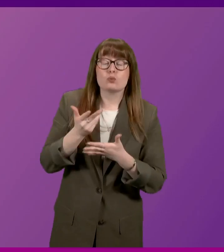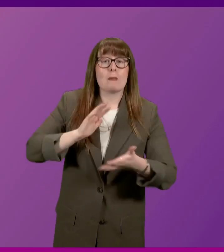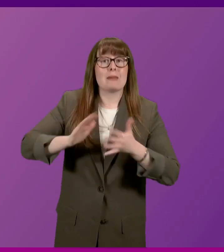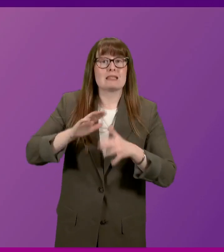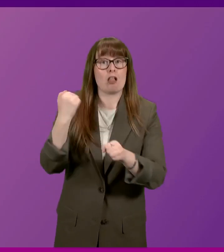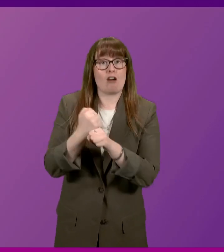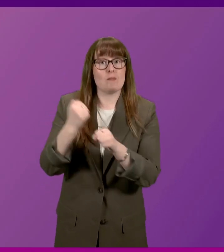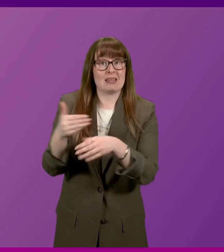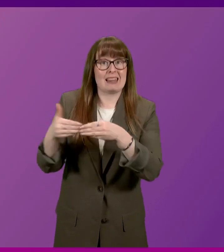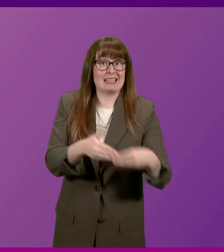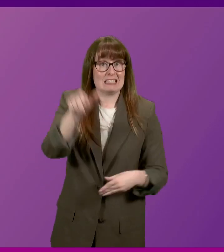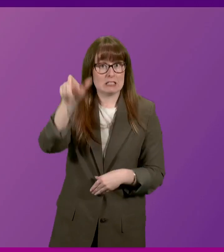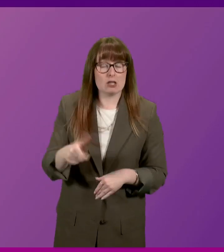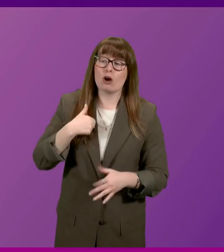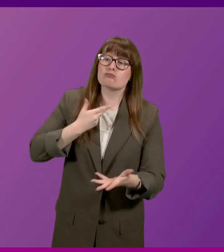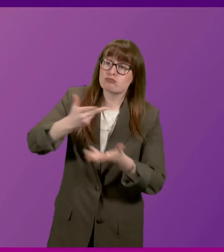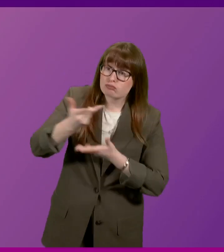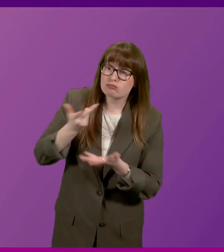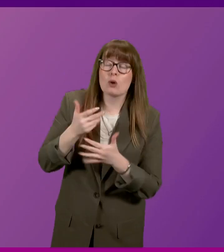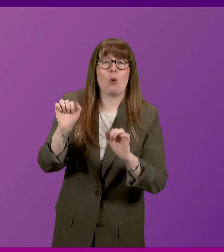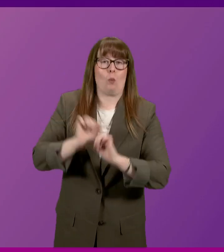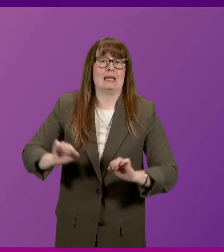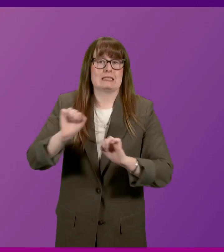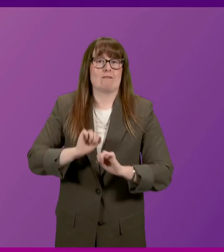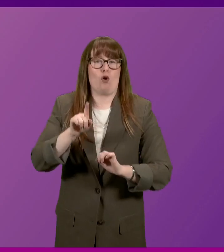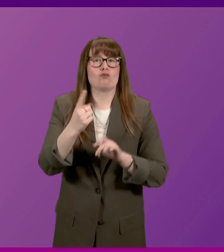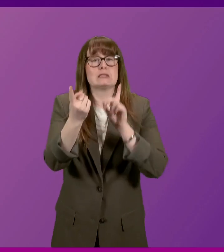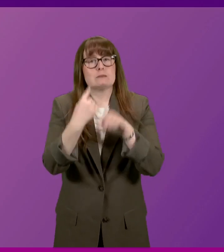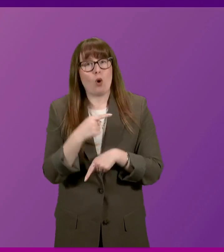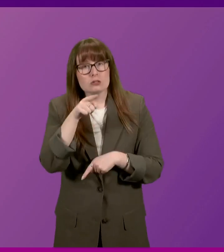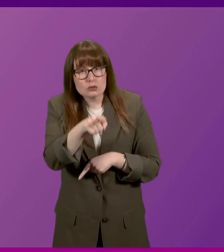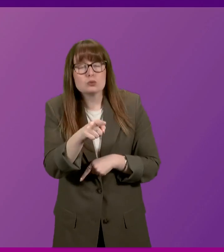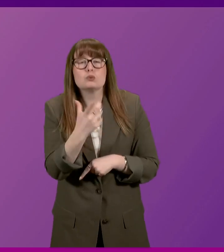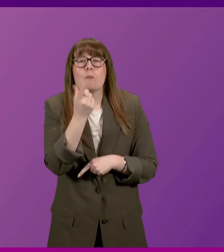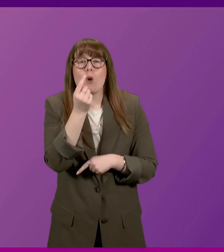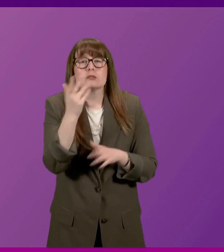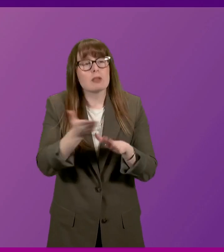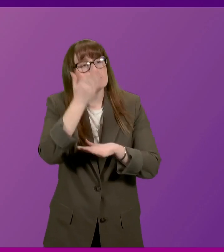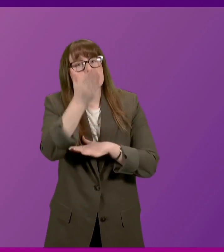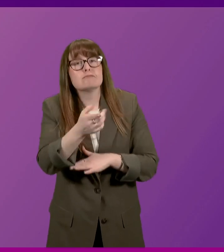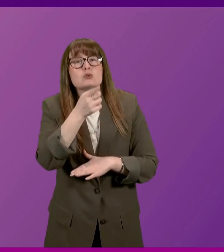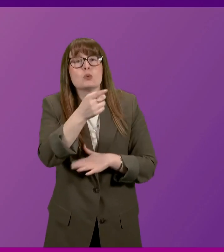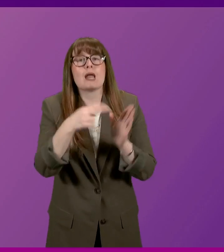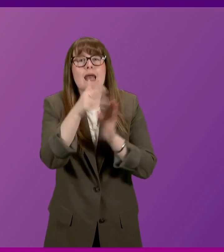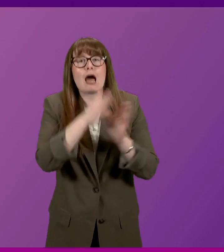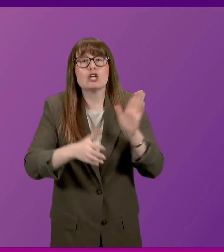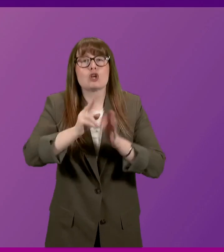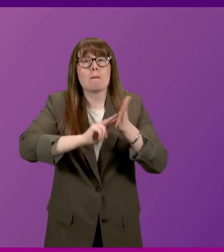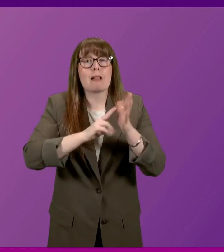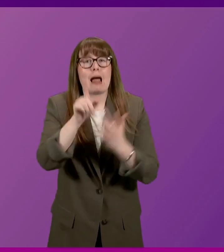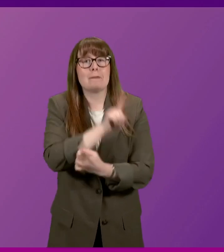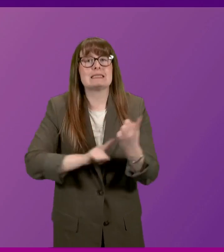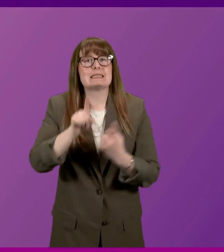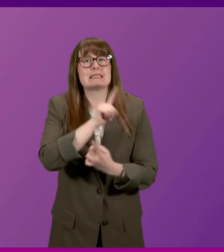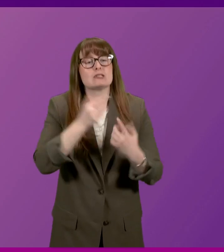leads, and we are waiting to hear about going to the national plan